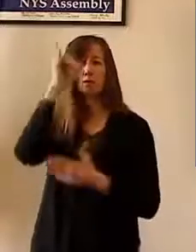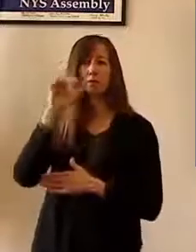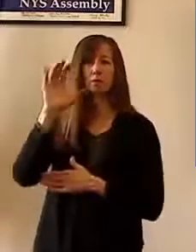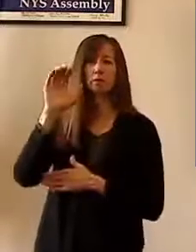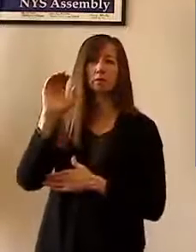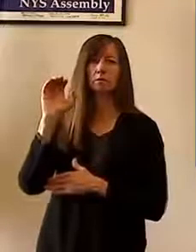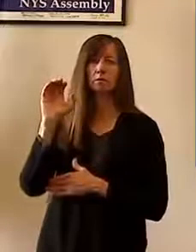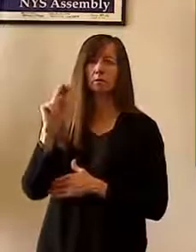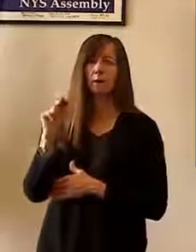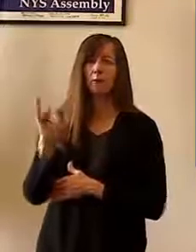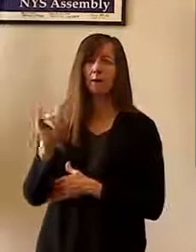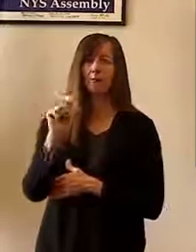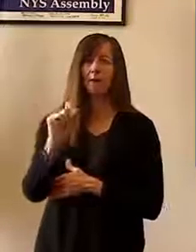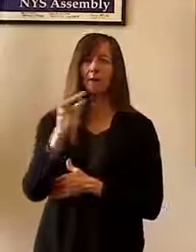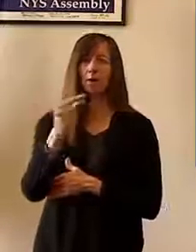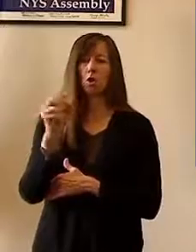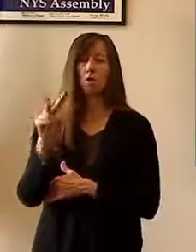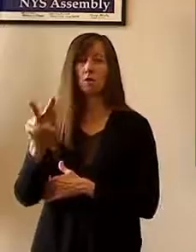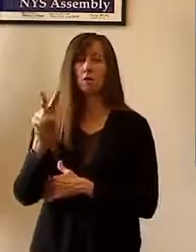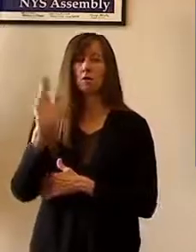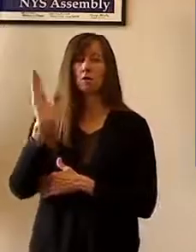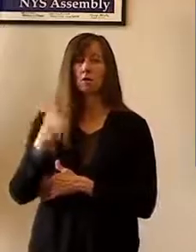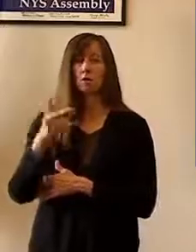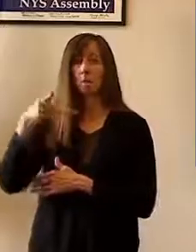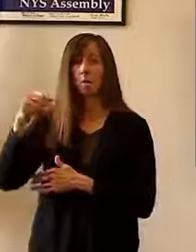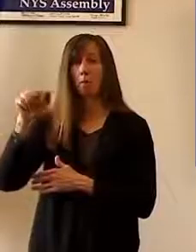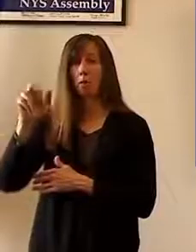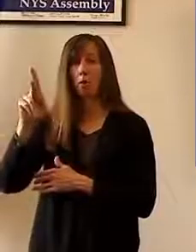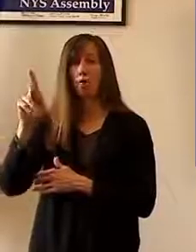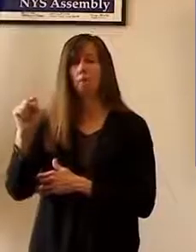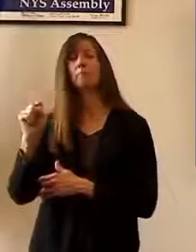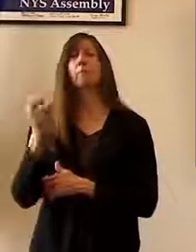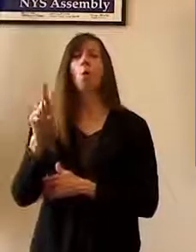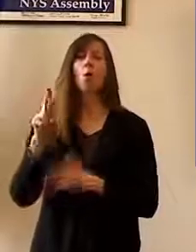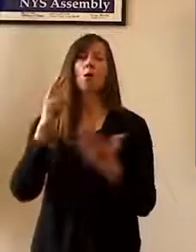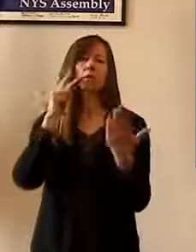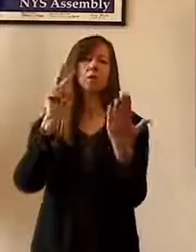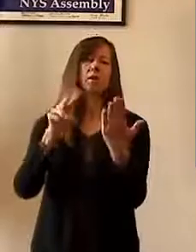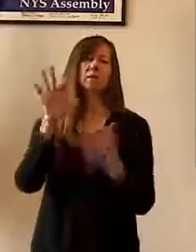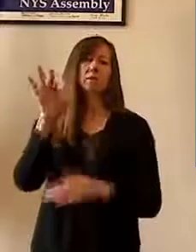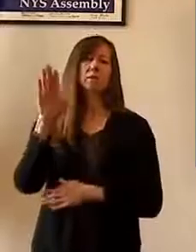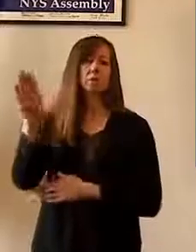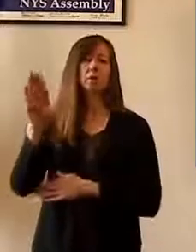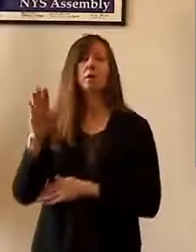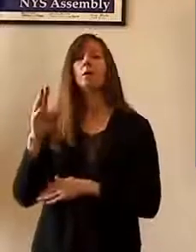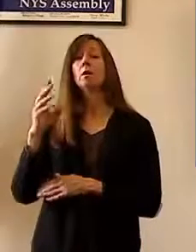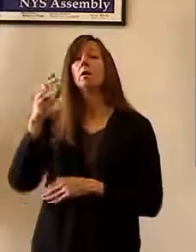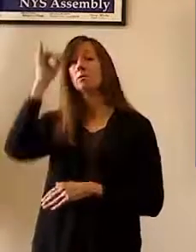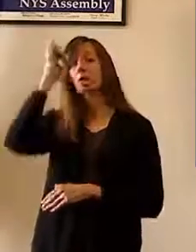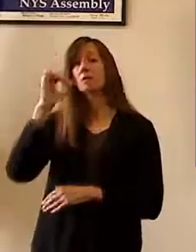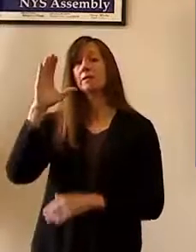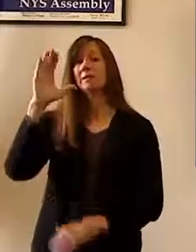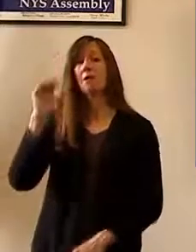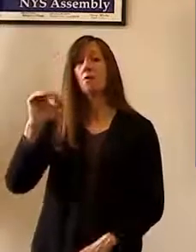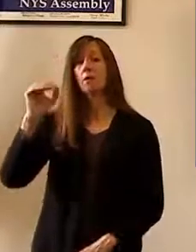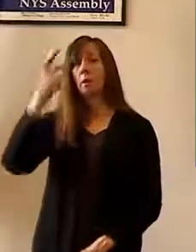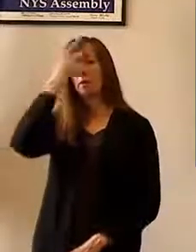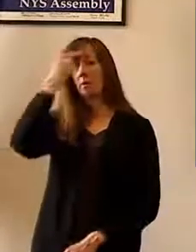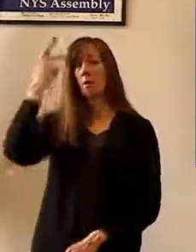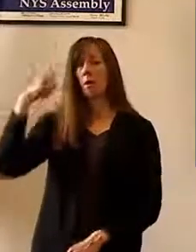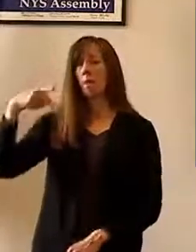dutchessny.gov/parks or online at on Facebook at Dutchess County Parks. Dutchess County Parks. Are they on Instagram too, or just